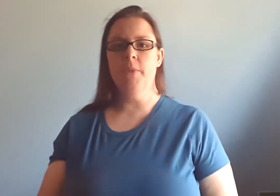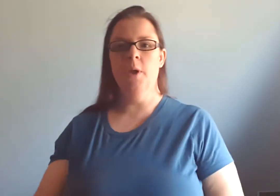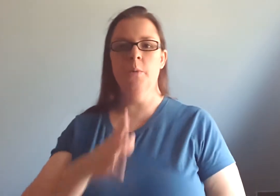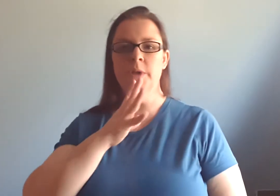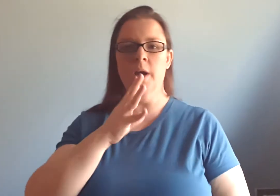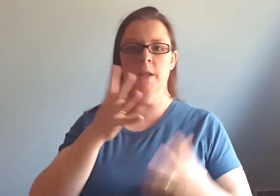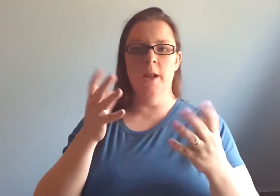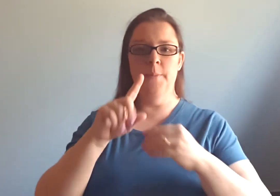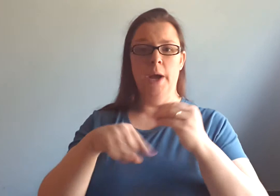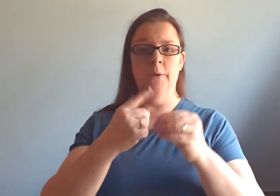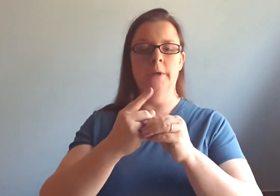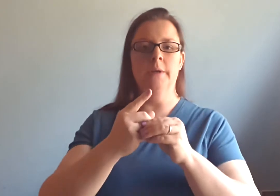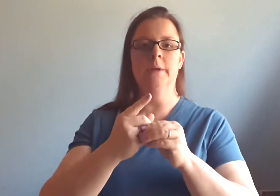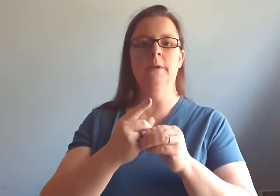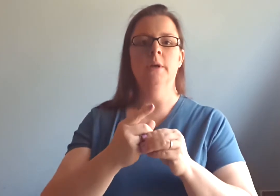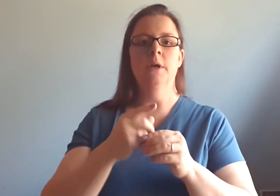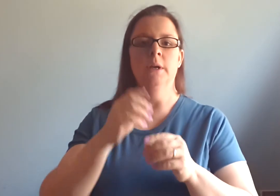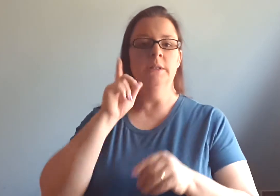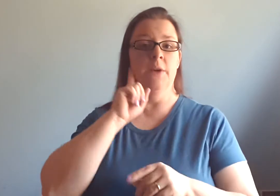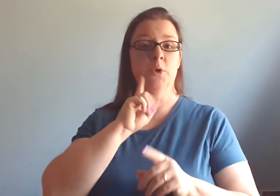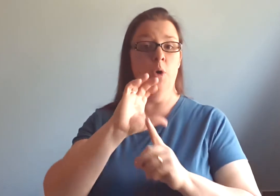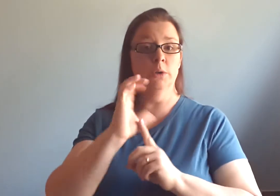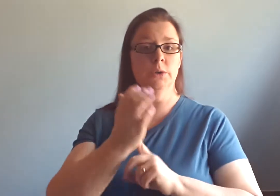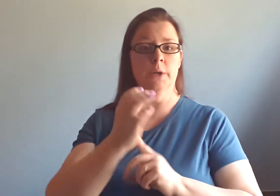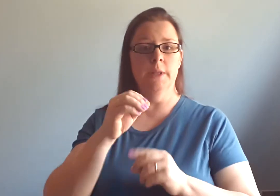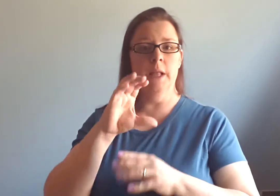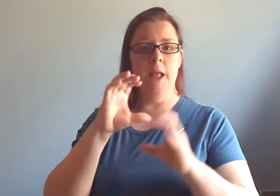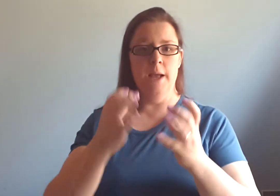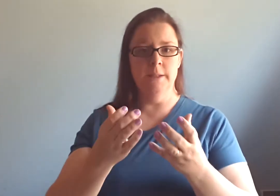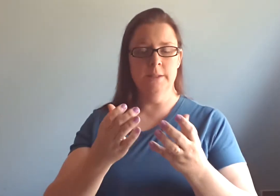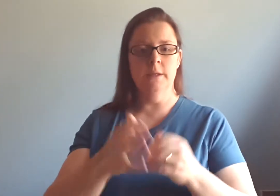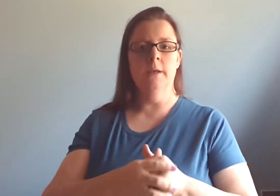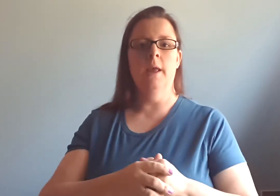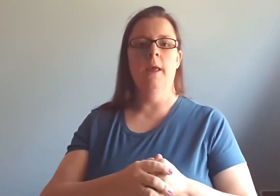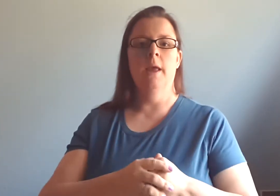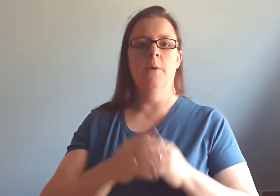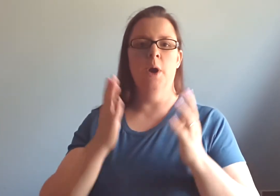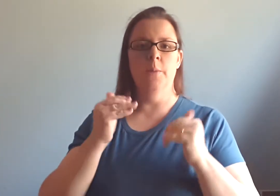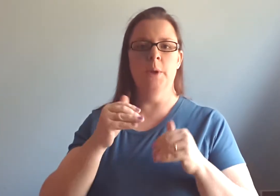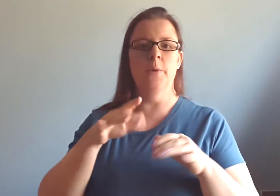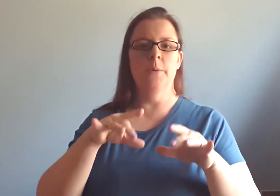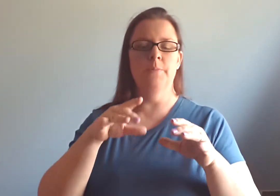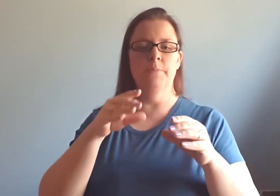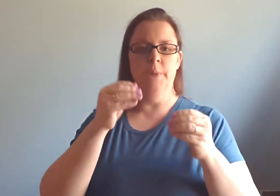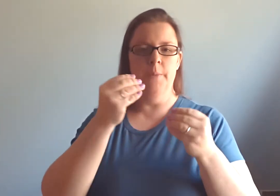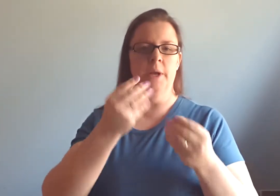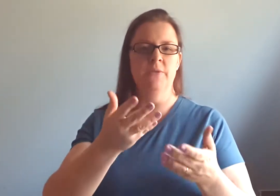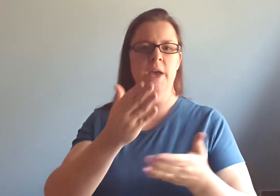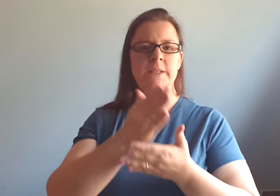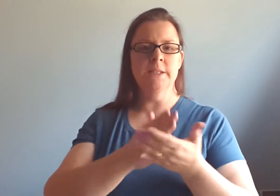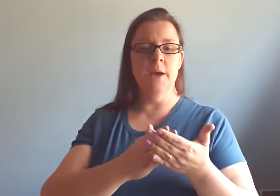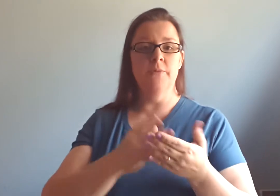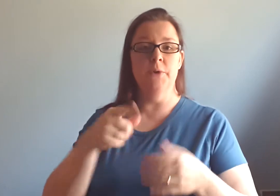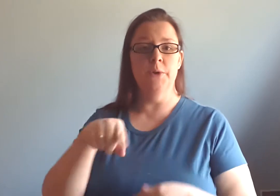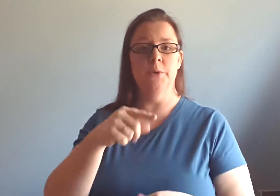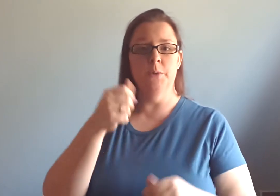We talk a lot about deaf culture in the class, and we hope that we would be able to convey some for you to